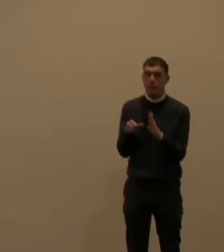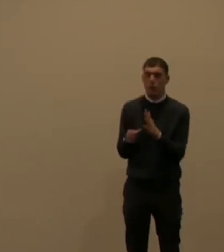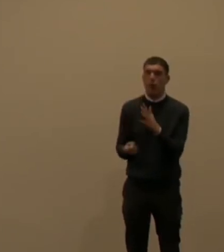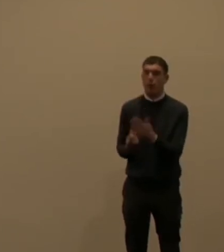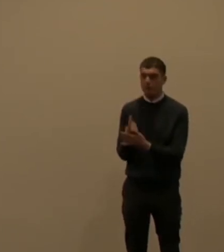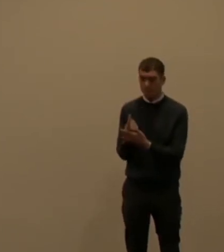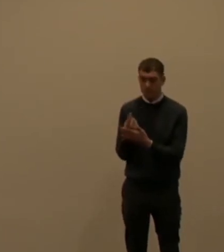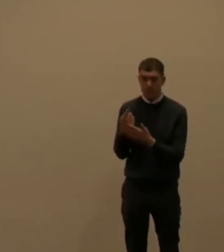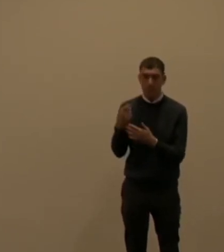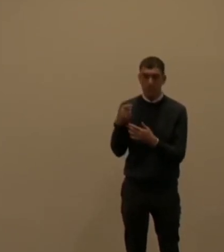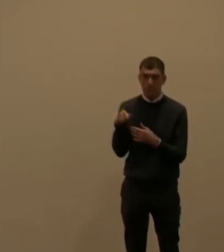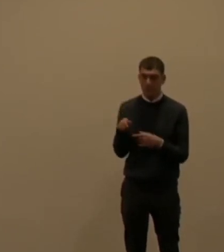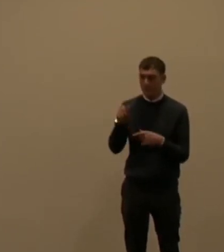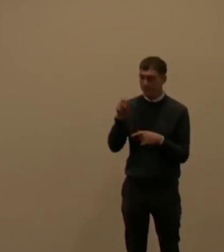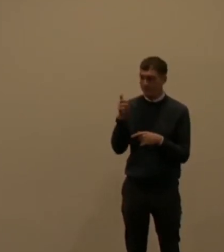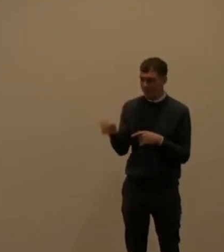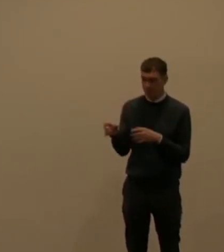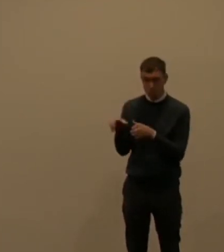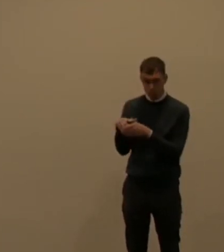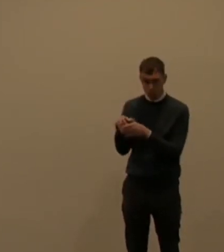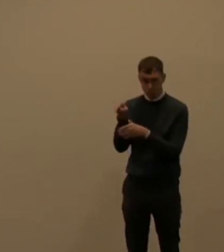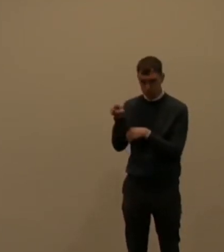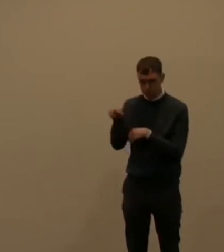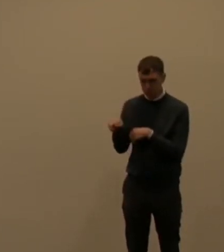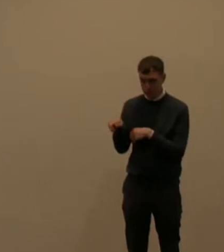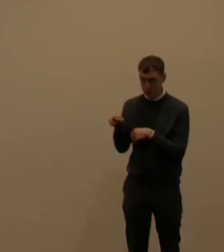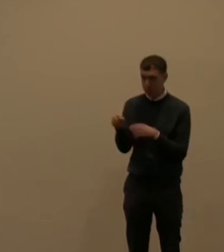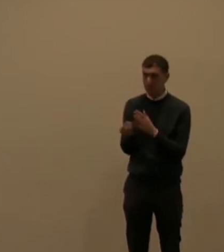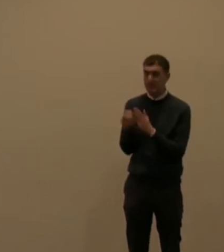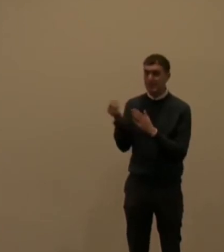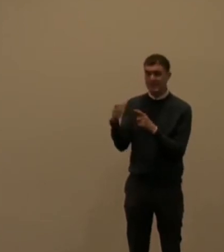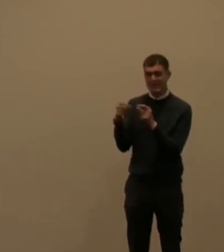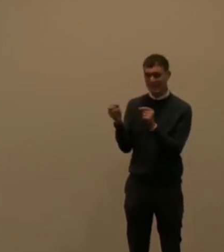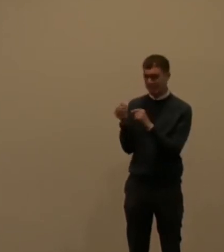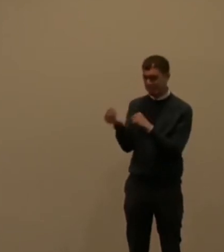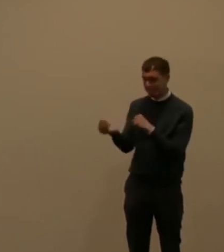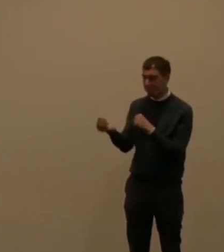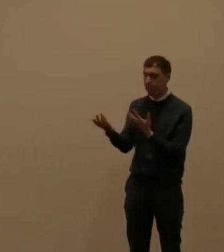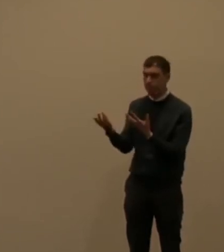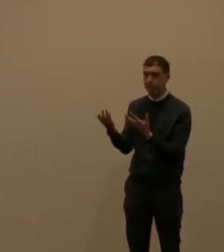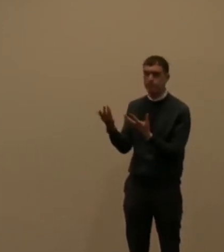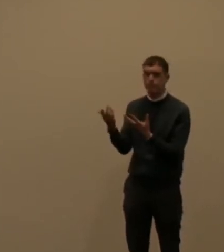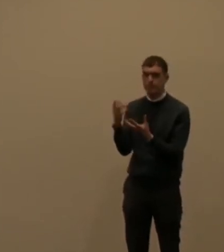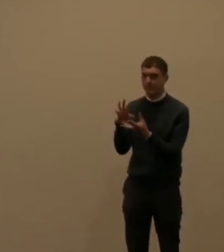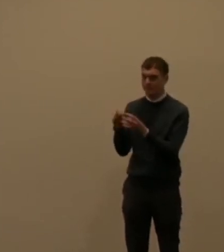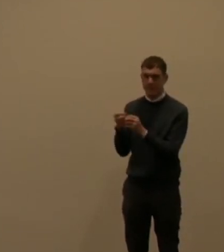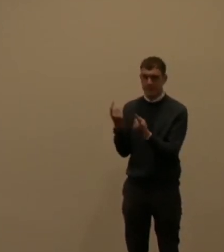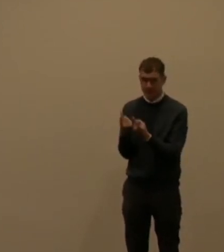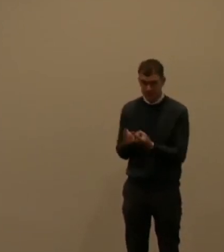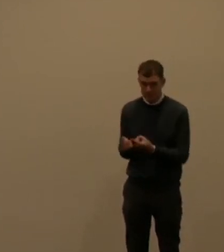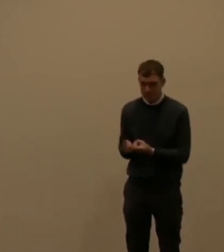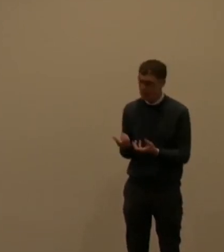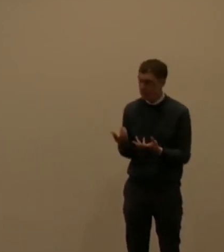took a hold of the Fast Track person, we created a Microsoft ticket, and suddenly things were moving, we could fix things.